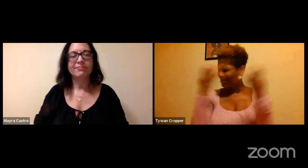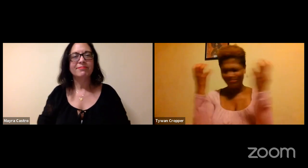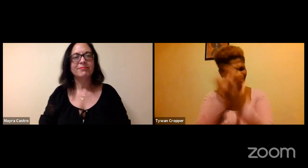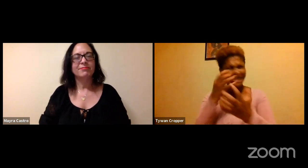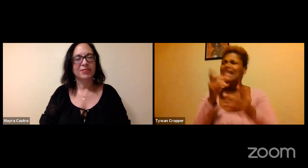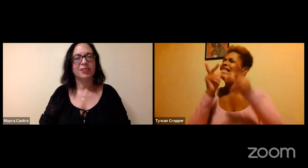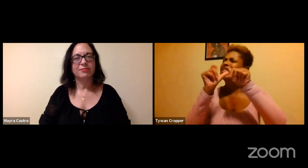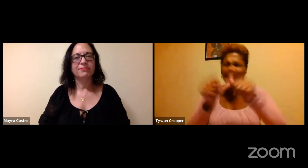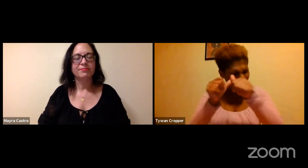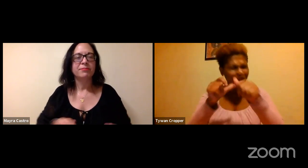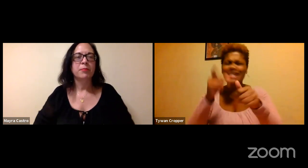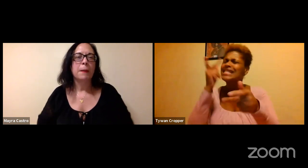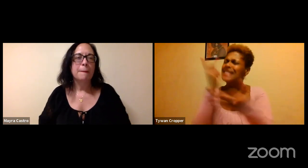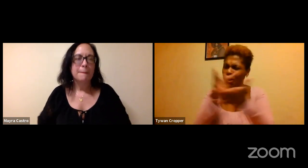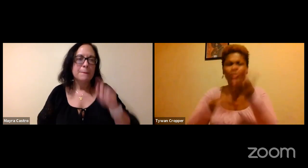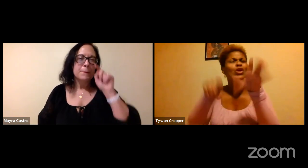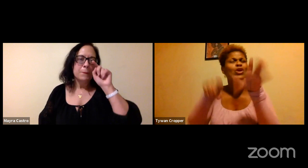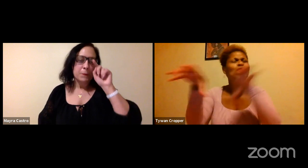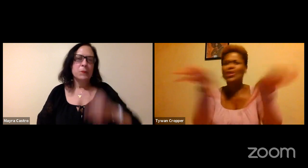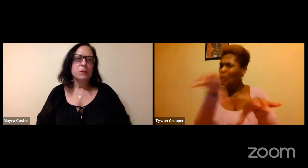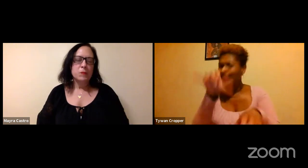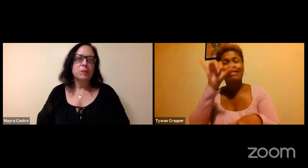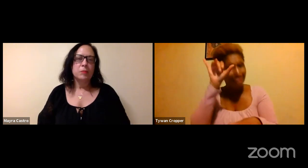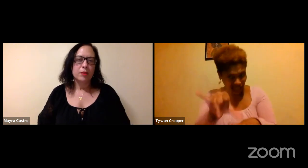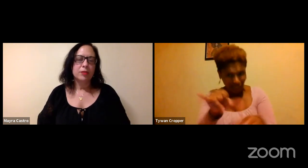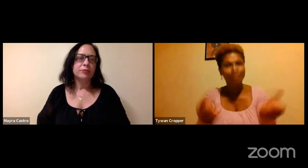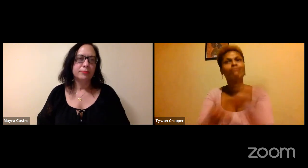and begin to develop leadership.